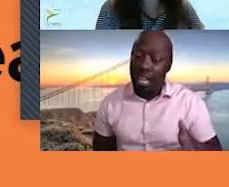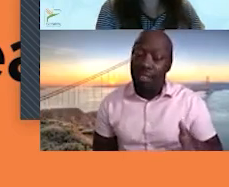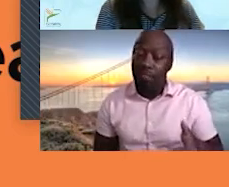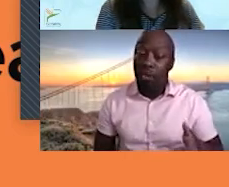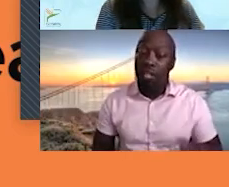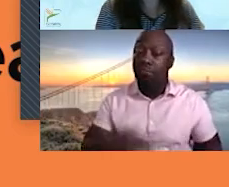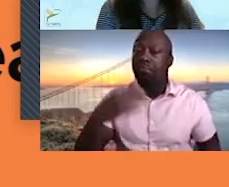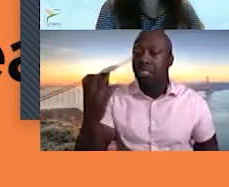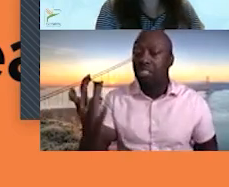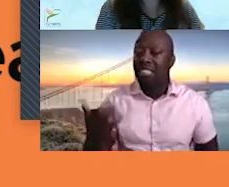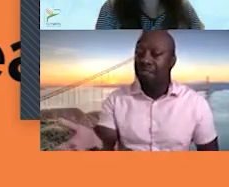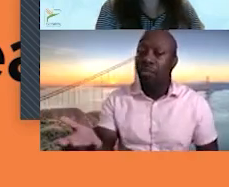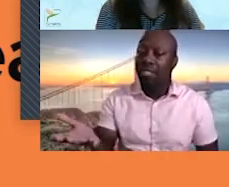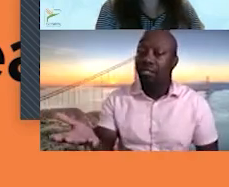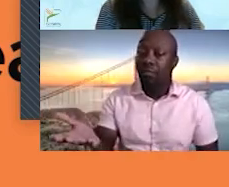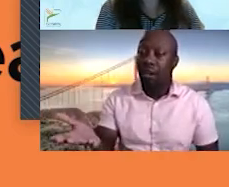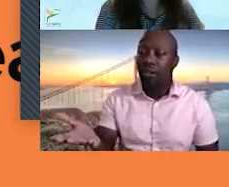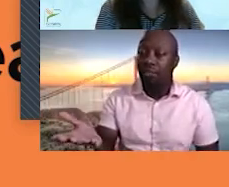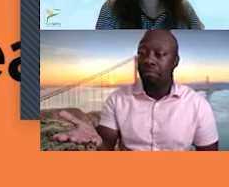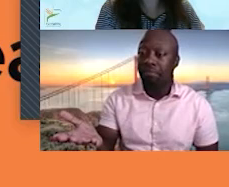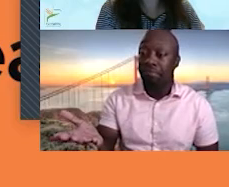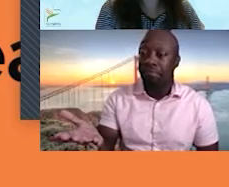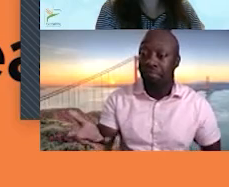You can have some more. You just have to wait till tomorrow.